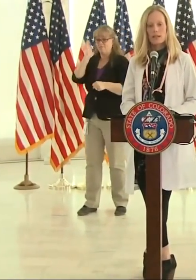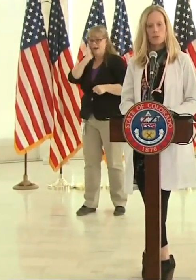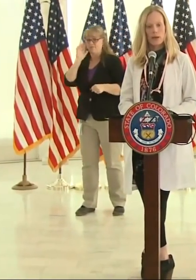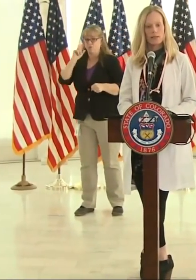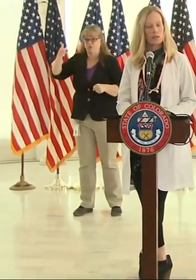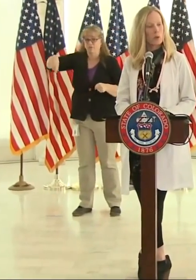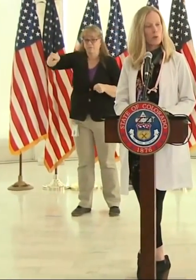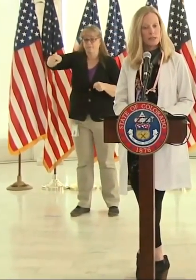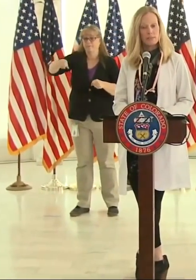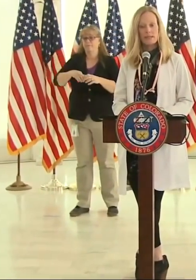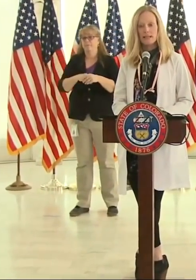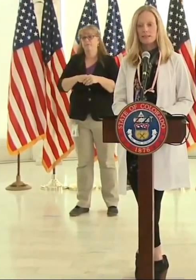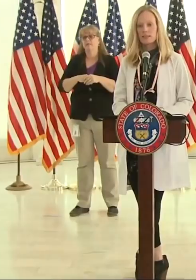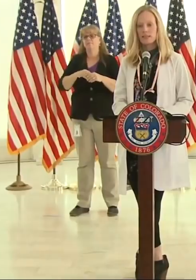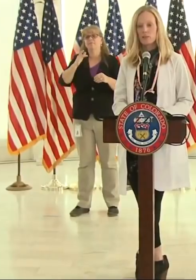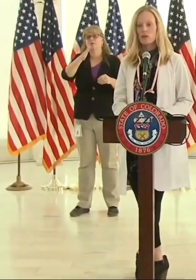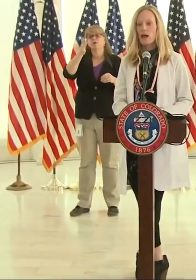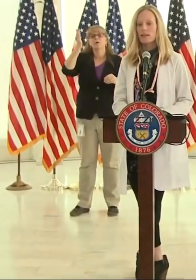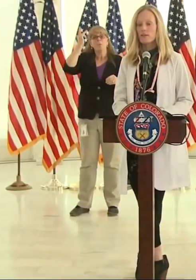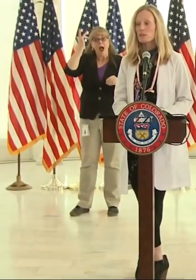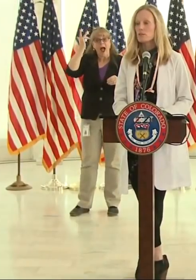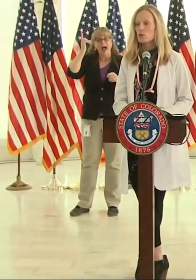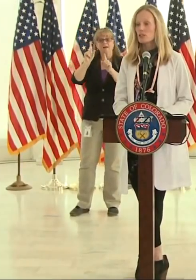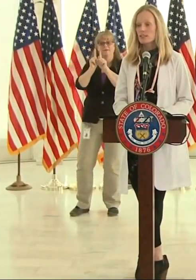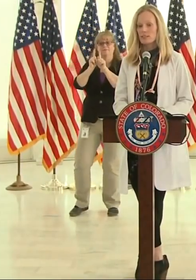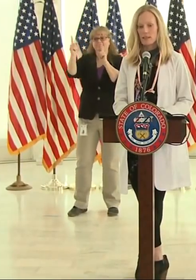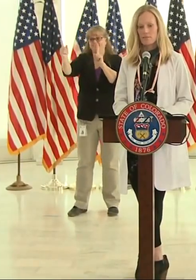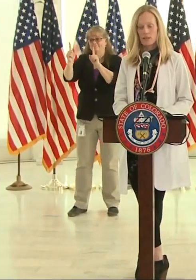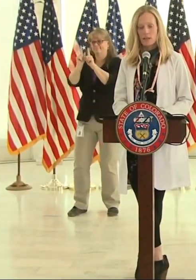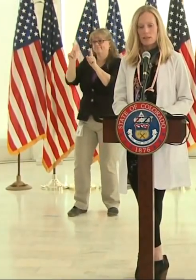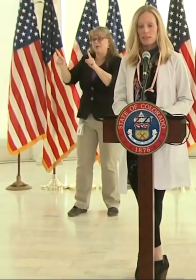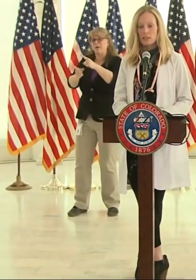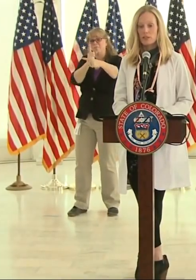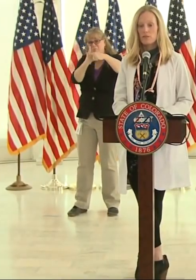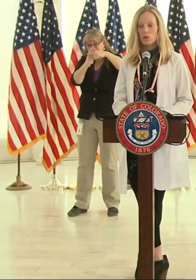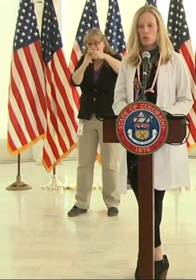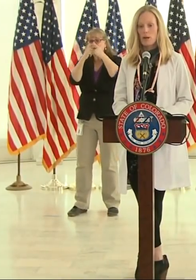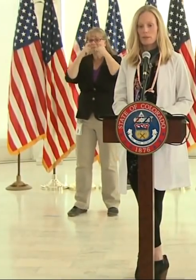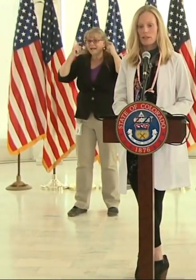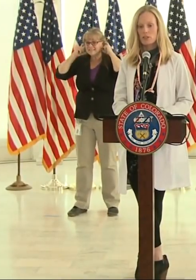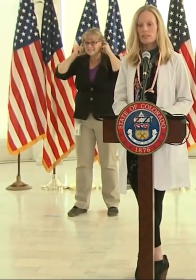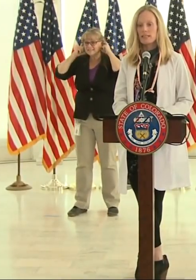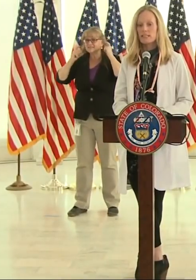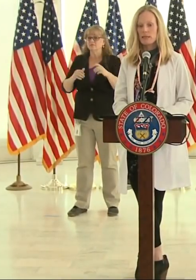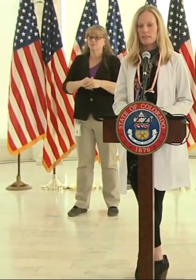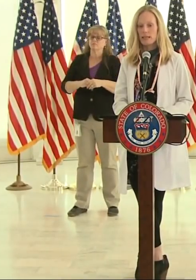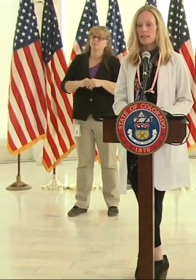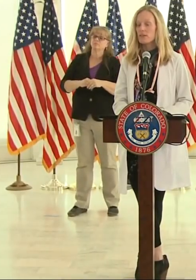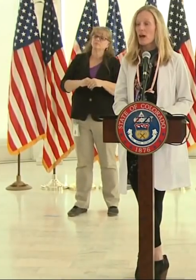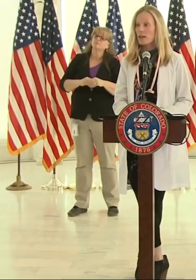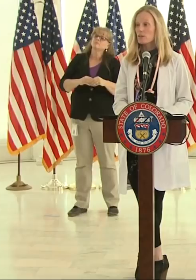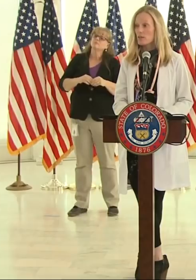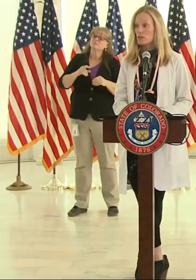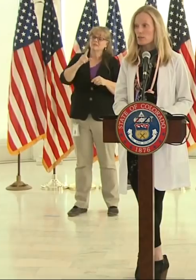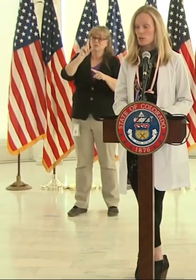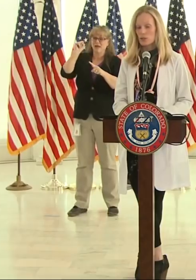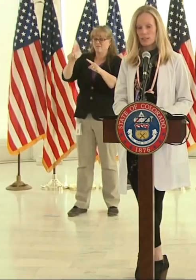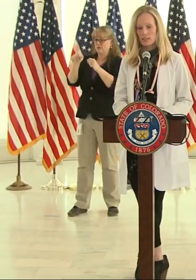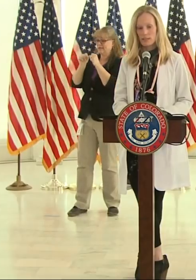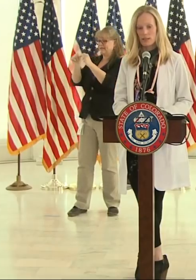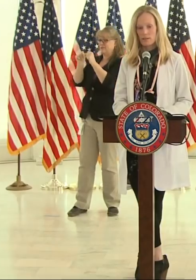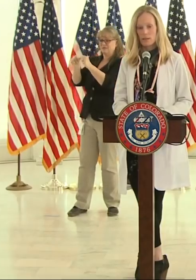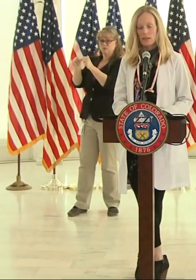So takeaways: we must maintain sustainable high levels of social distancing. Seniors and vulnerable populations need to maintain even higher levels